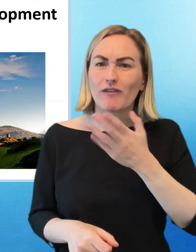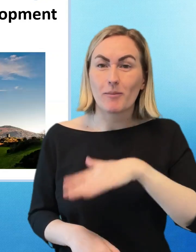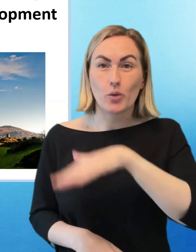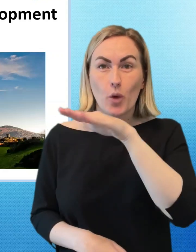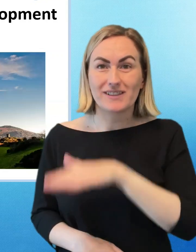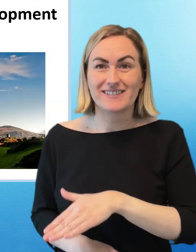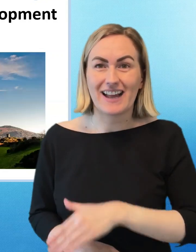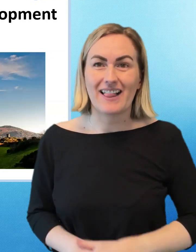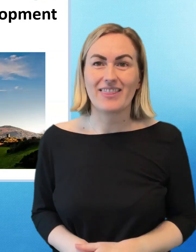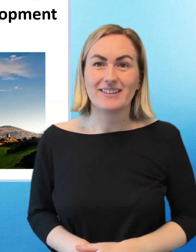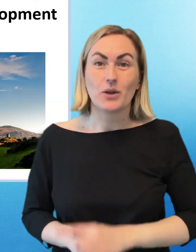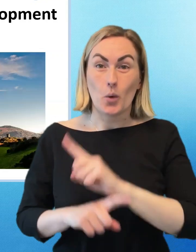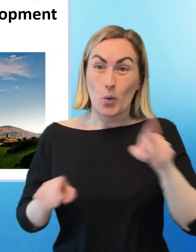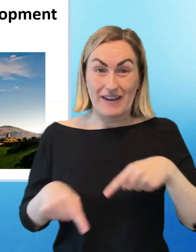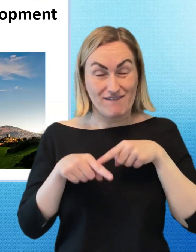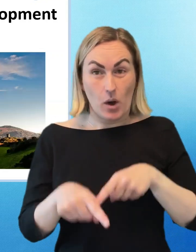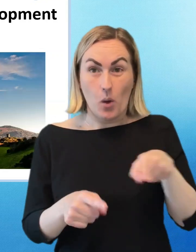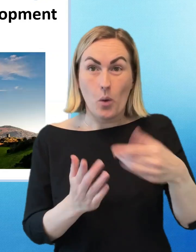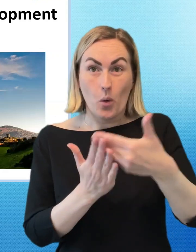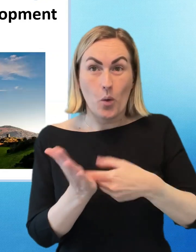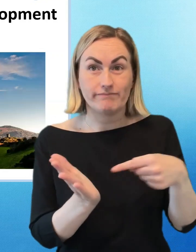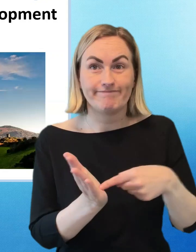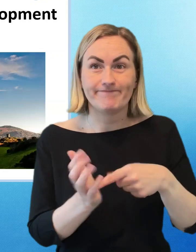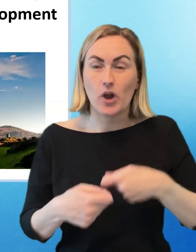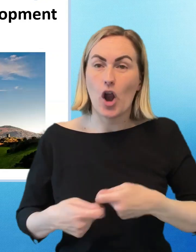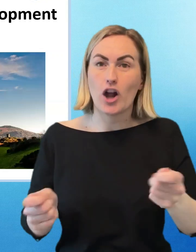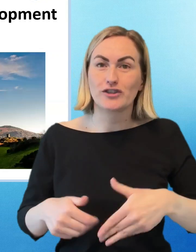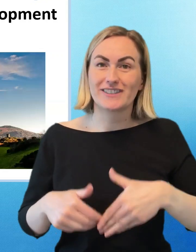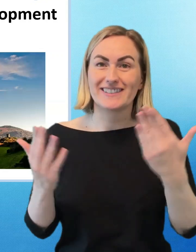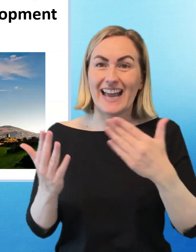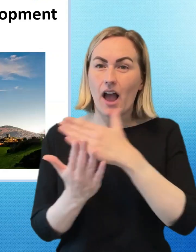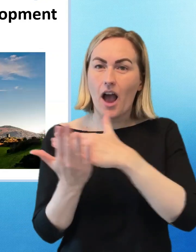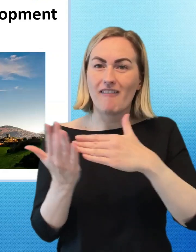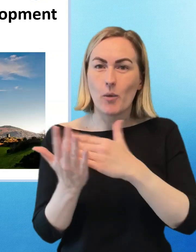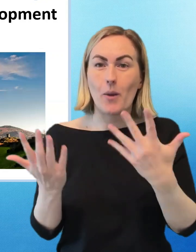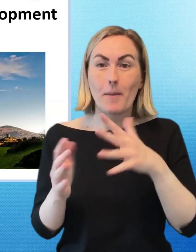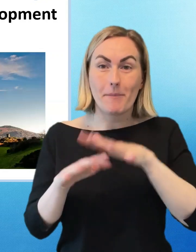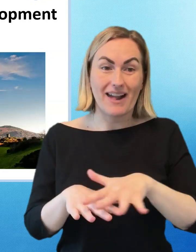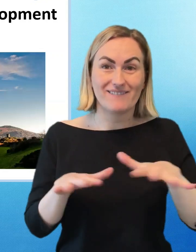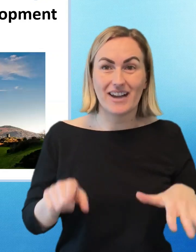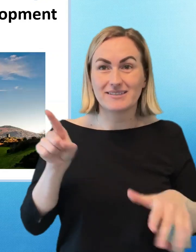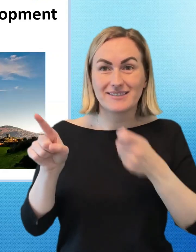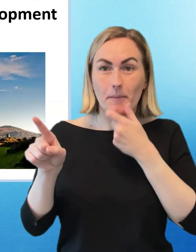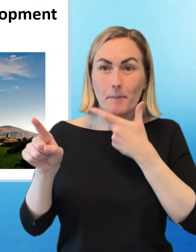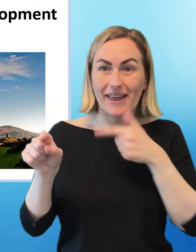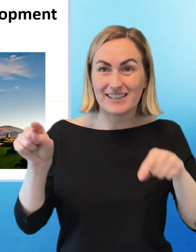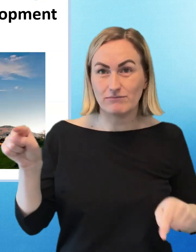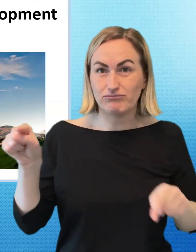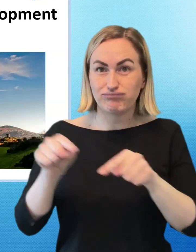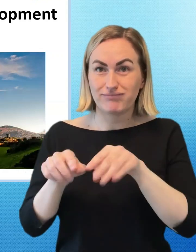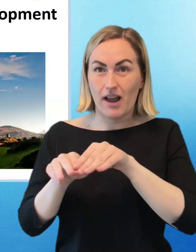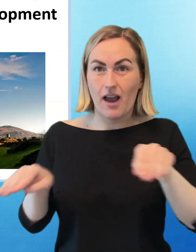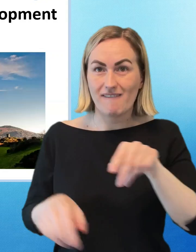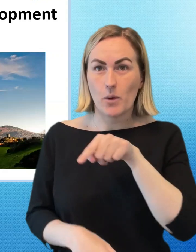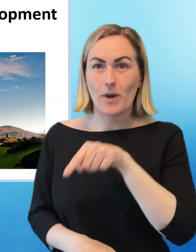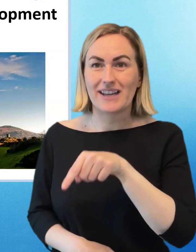did exactly that by organising the launch day halfway between Belfast and Dublin in the Ring of Gullion. This is an area